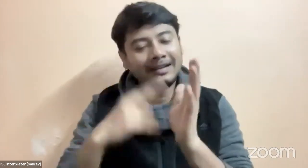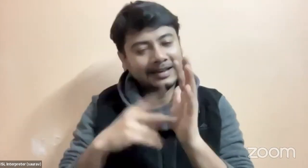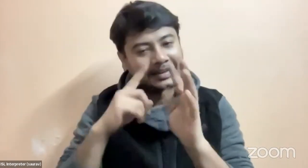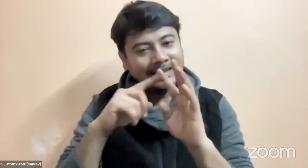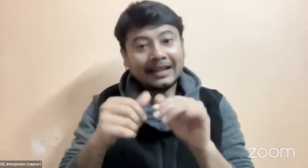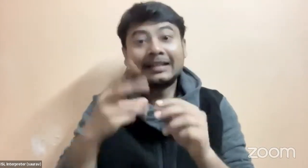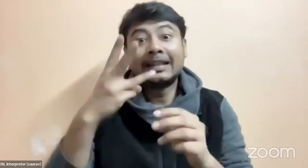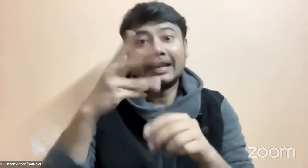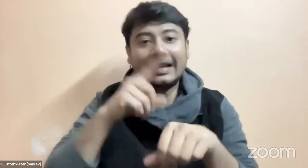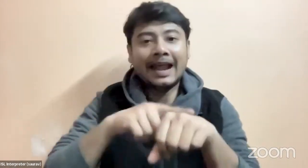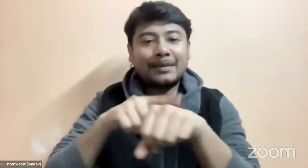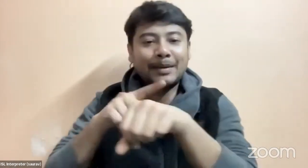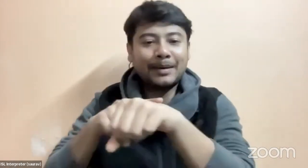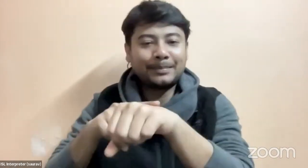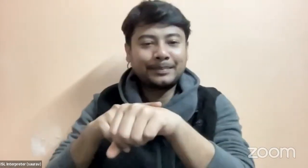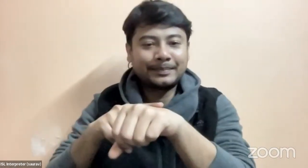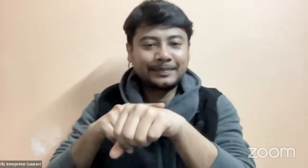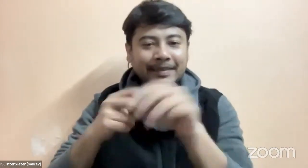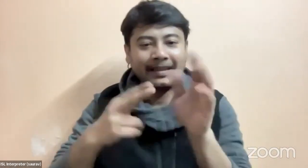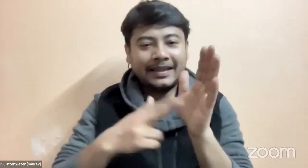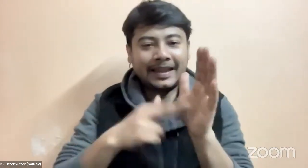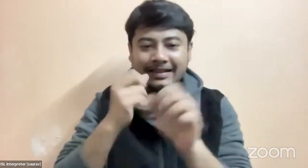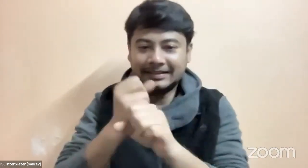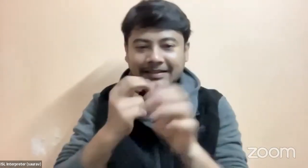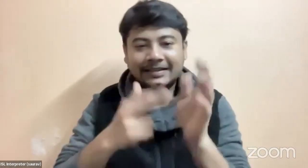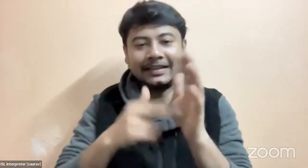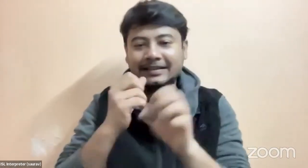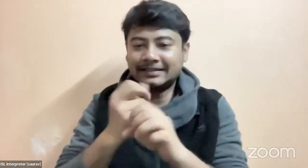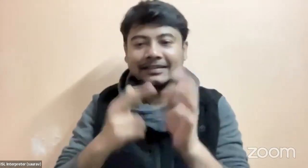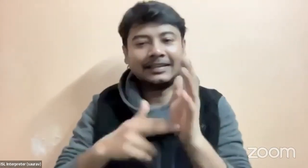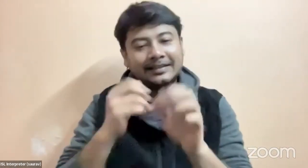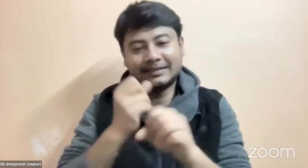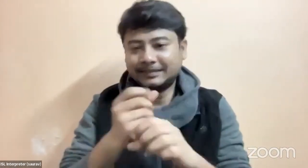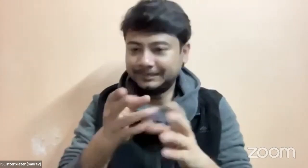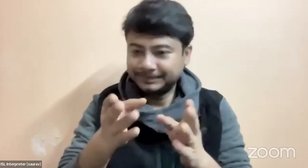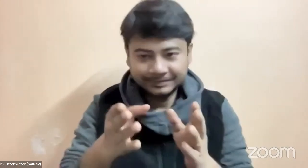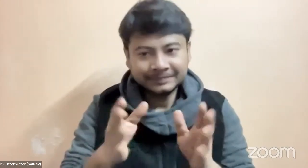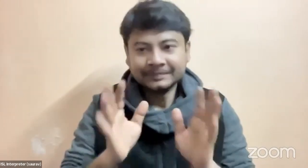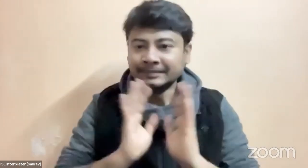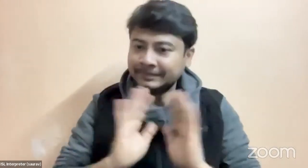So now Narad Muni has invited everyone around the universe.